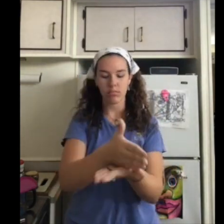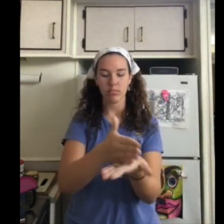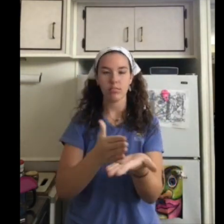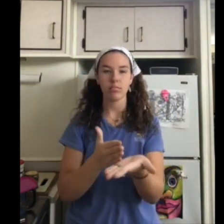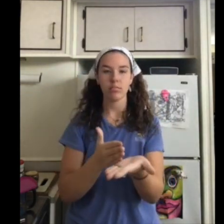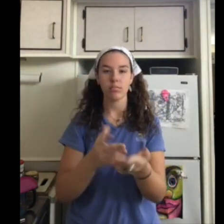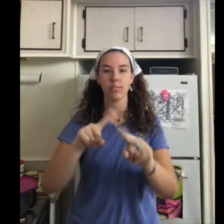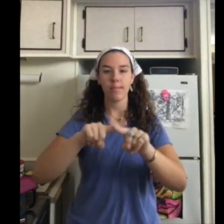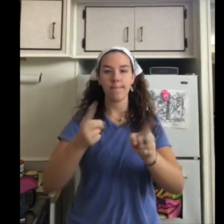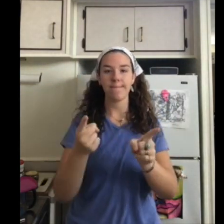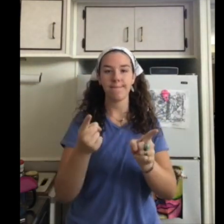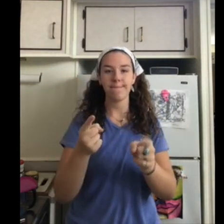but for everyone.